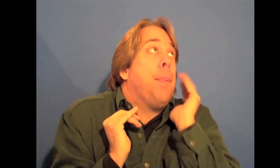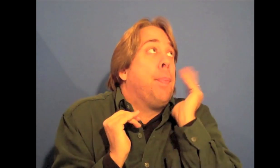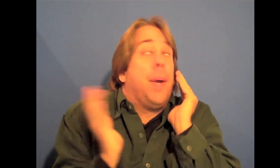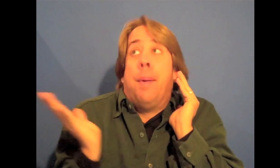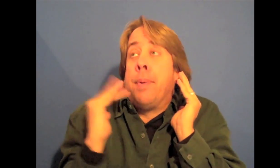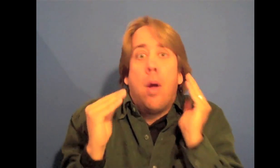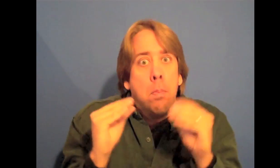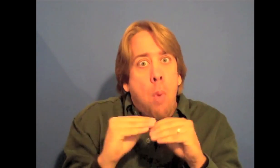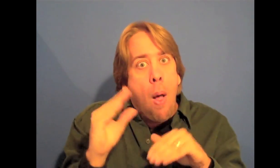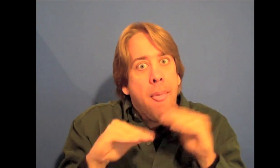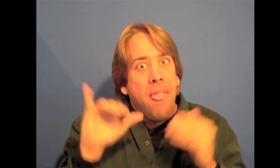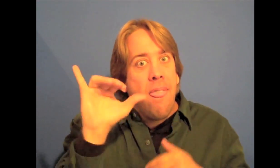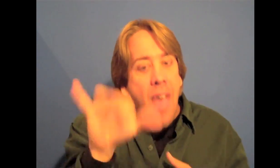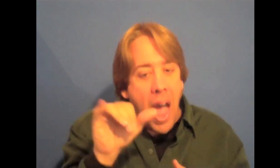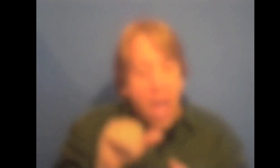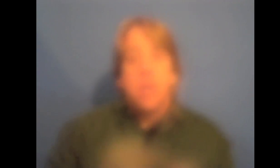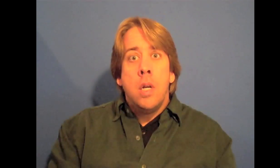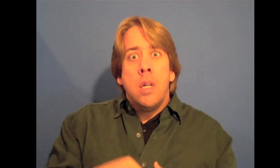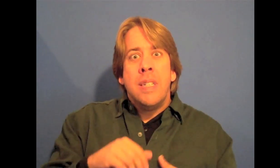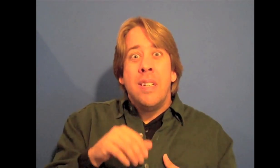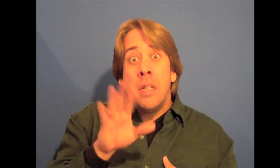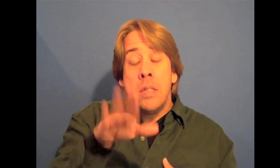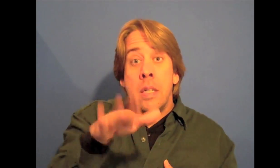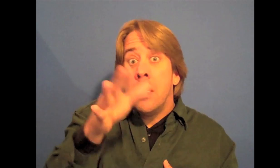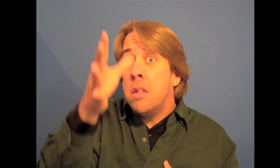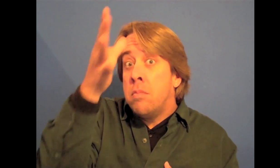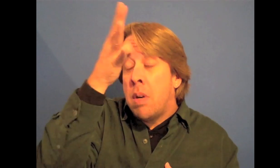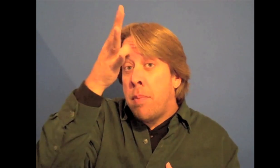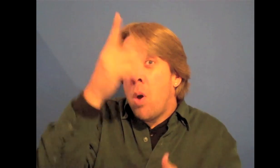and the Serengeti rolls to the sky.